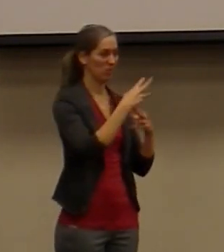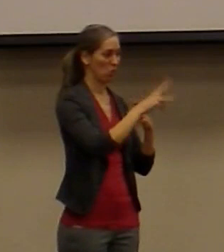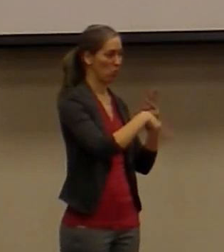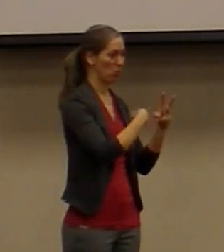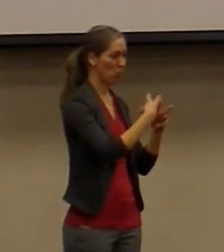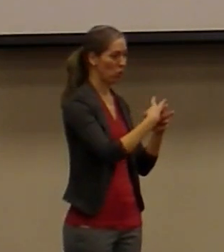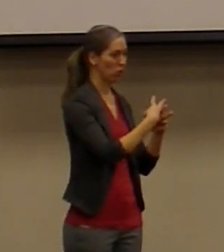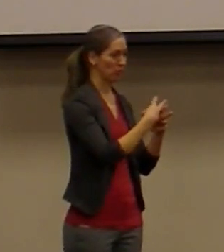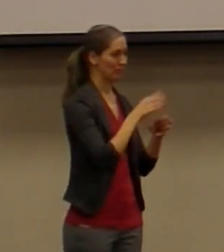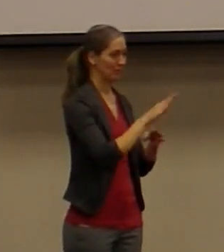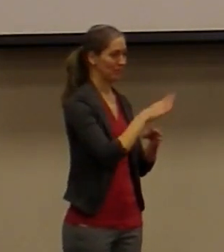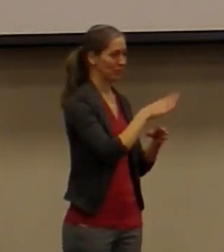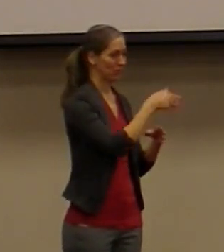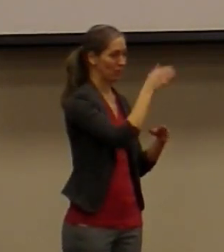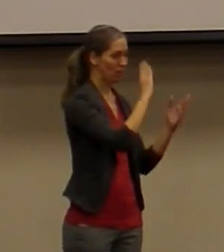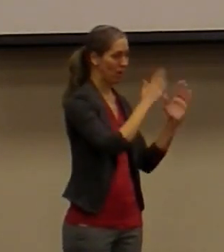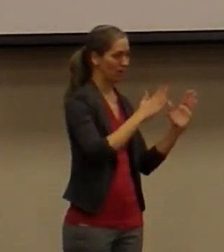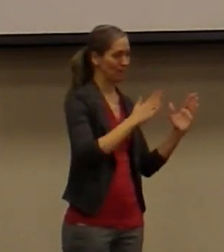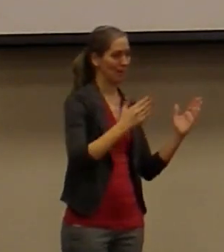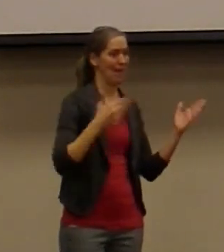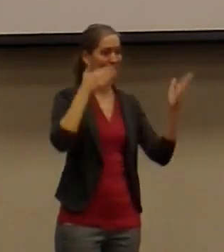against the one true God.